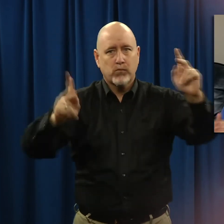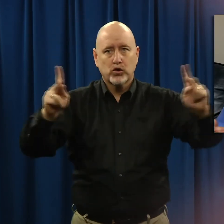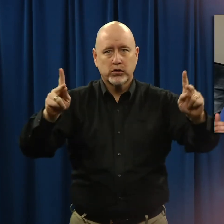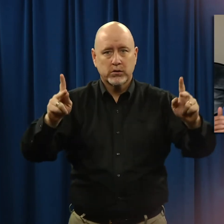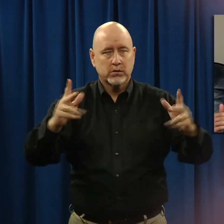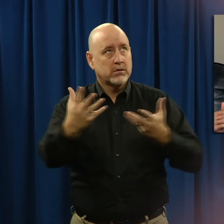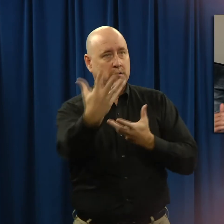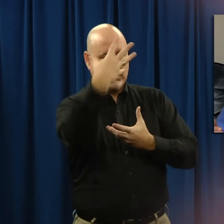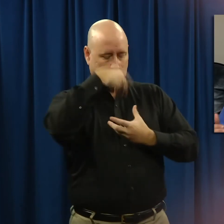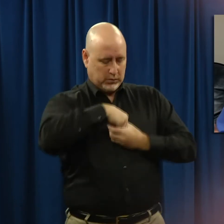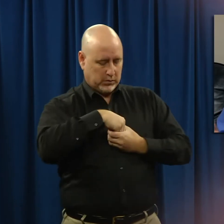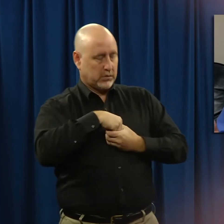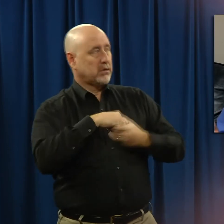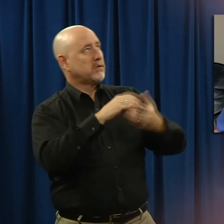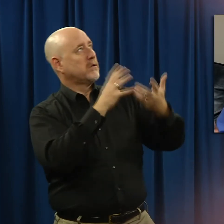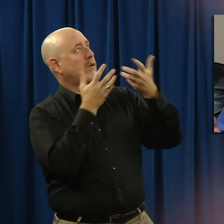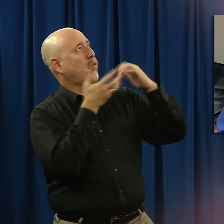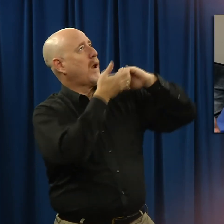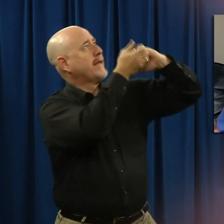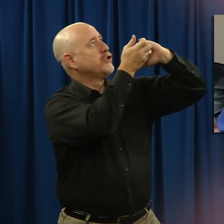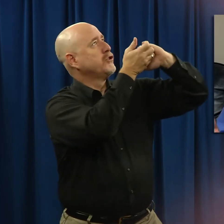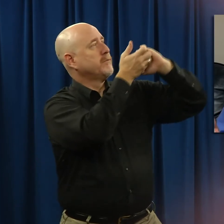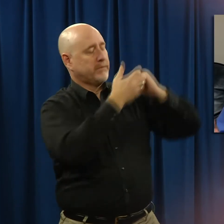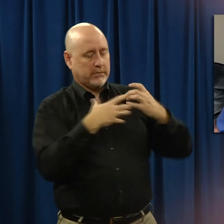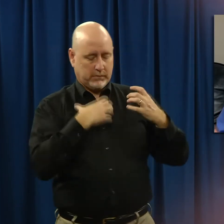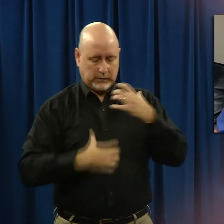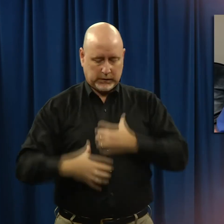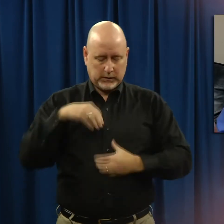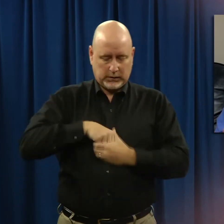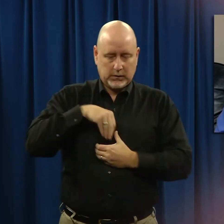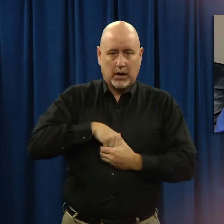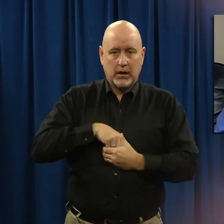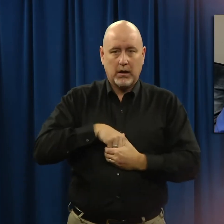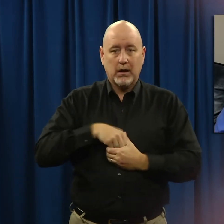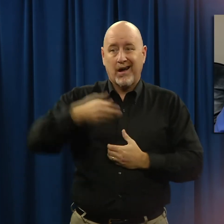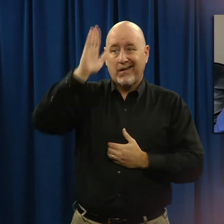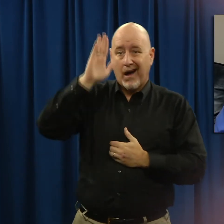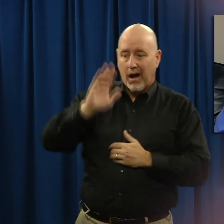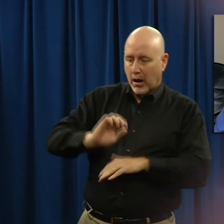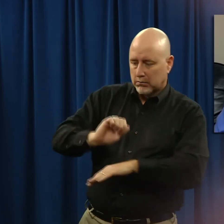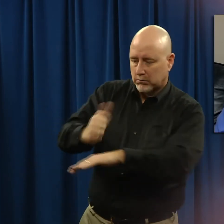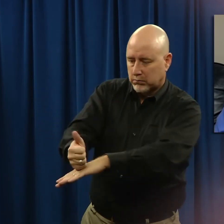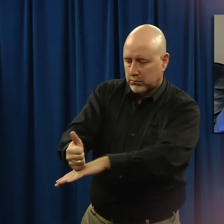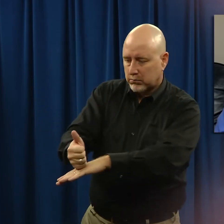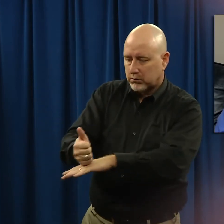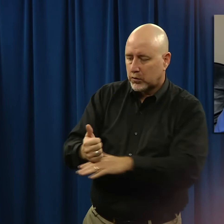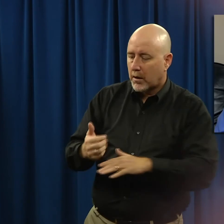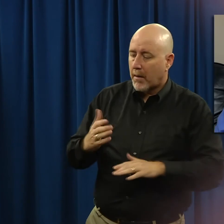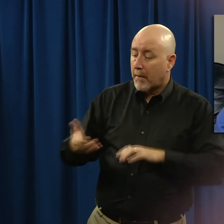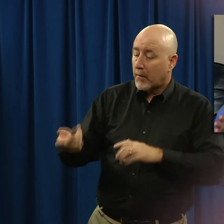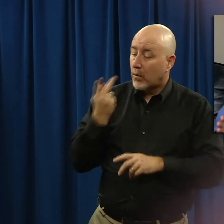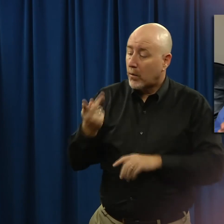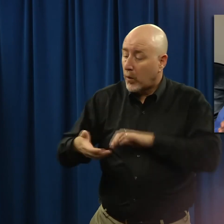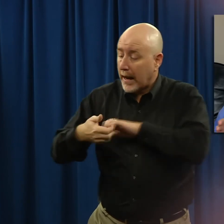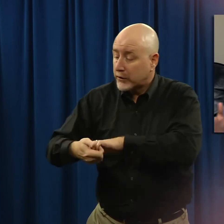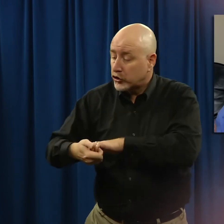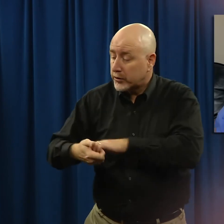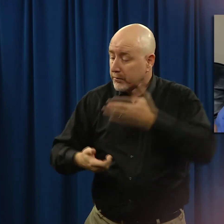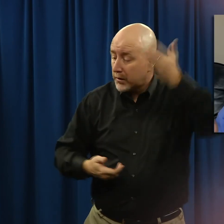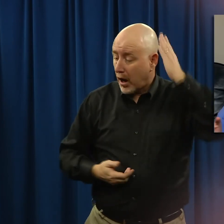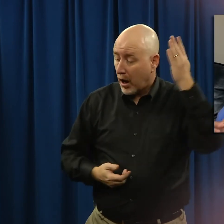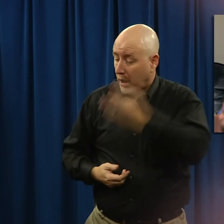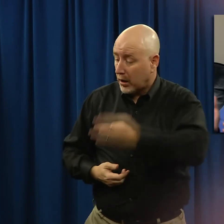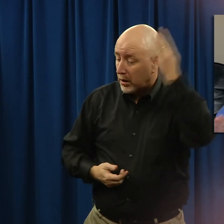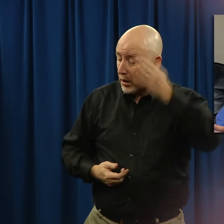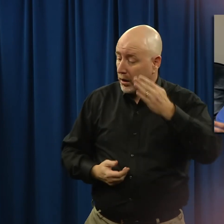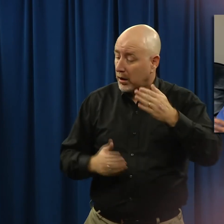a desire to have a relationship with Him. And God has put the guidelines for that relationship, for entering into